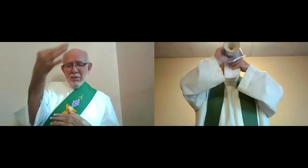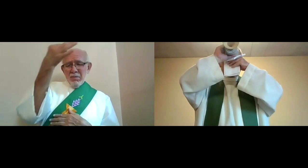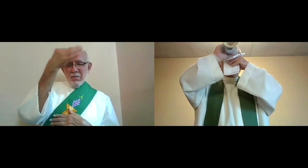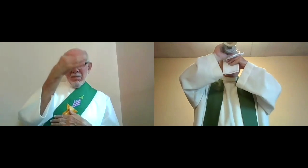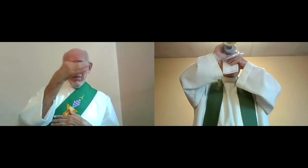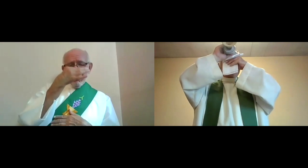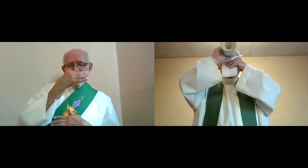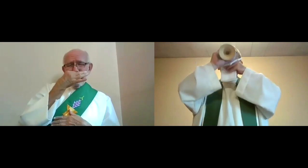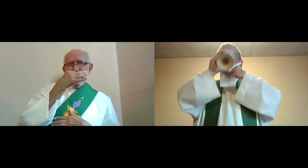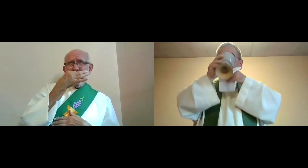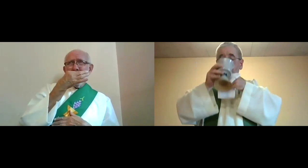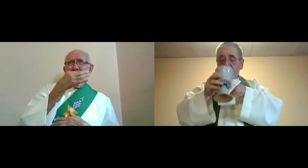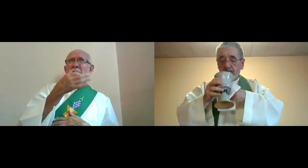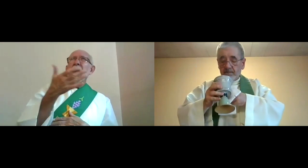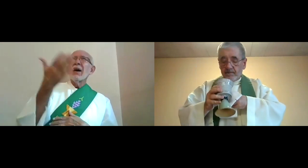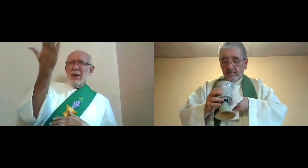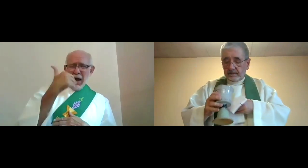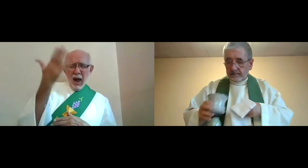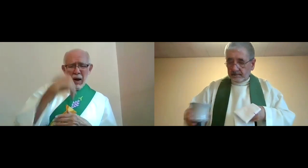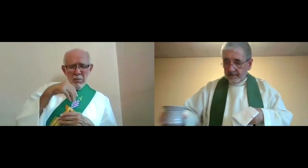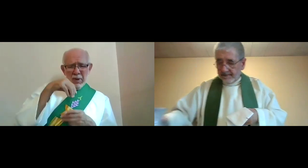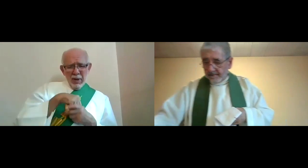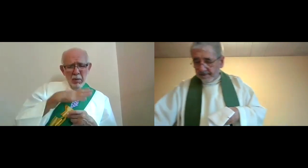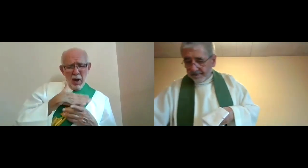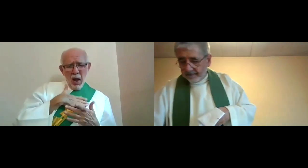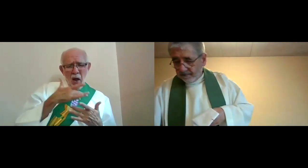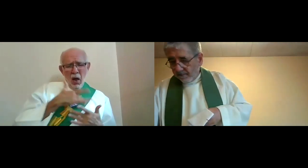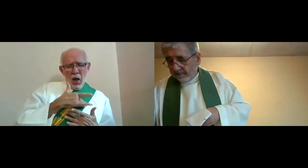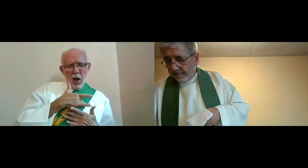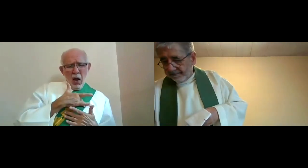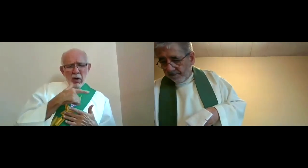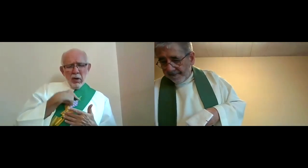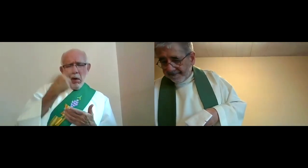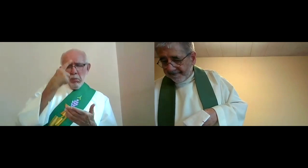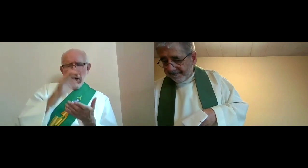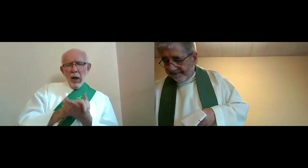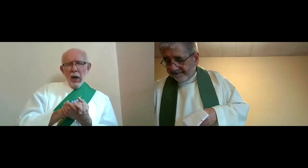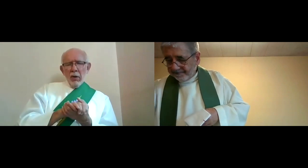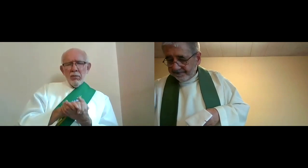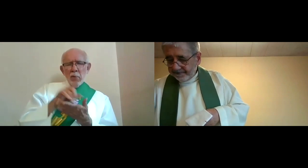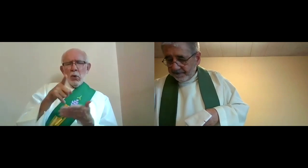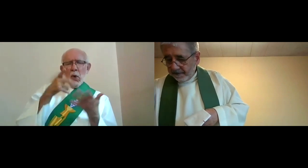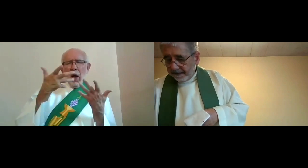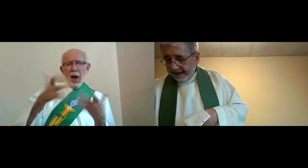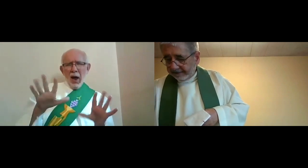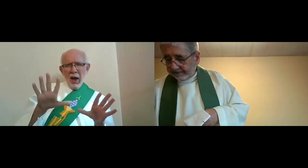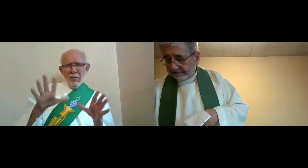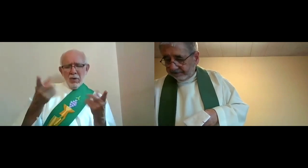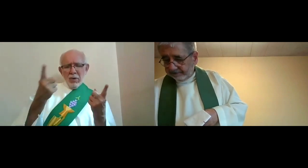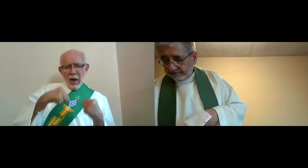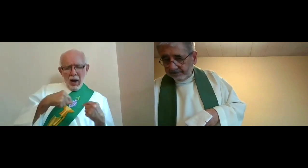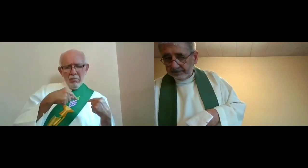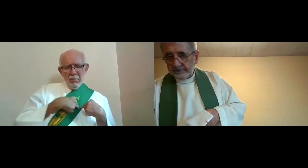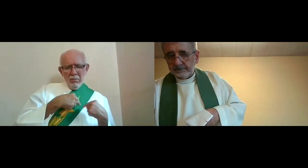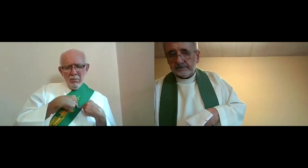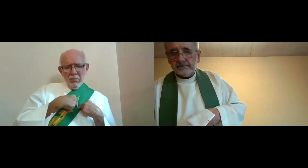Since I cannot at this moment receive you sacramentally, come at least spiritually into my heart.